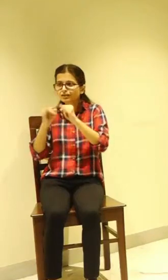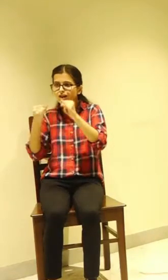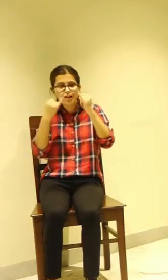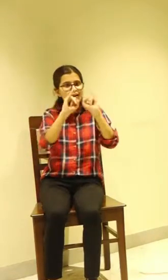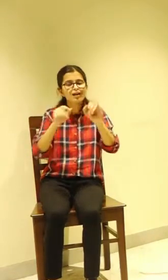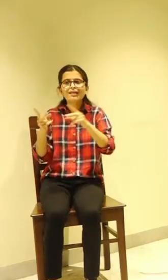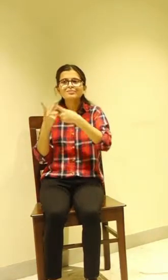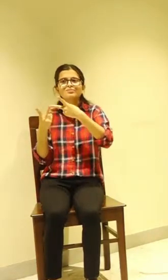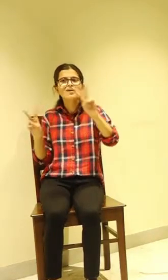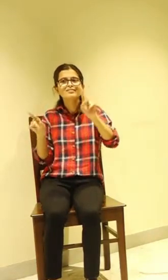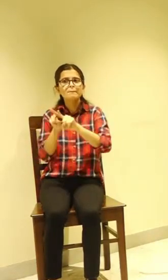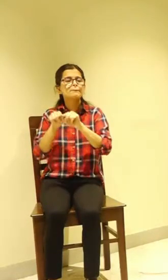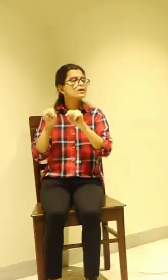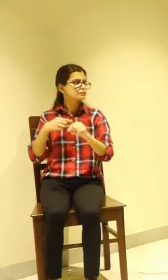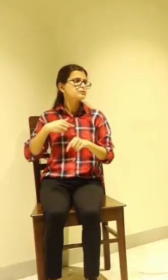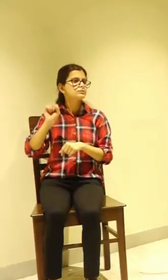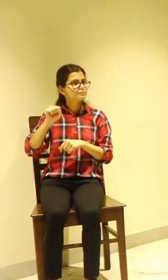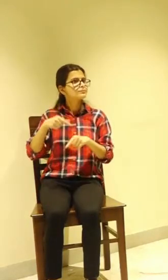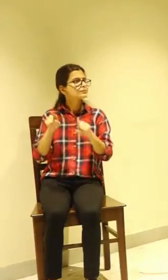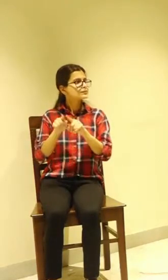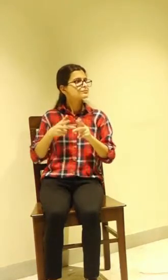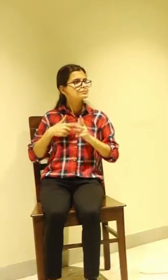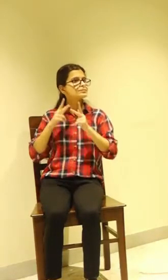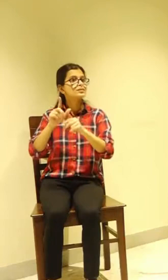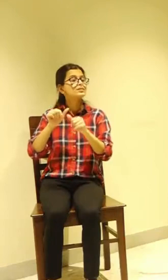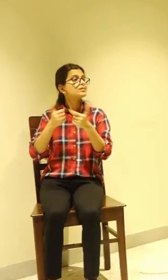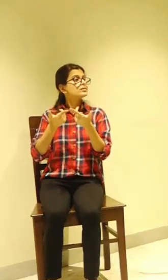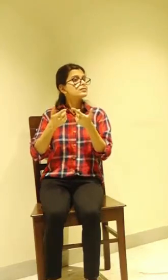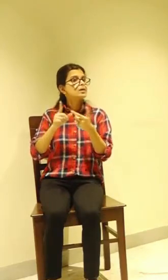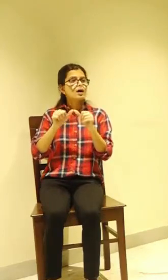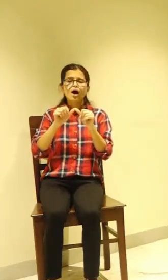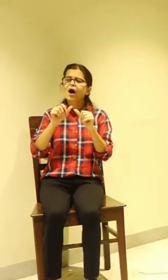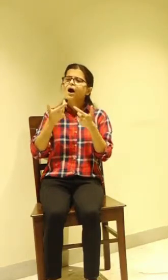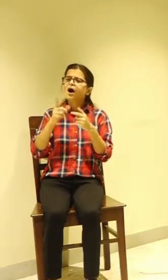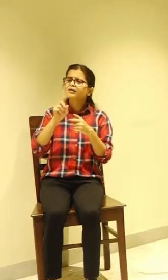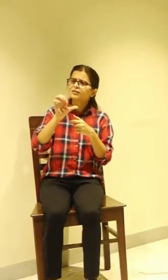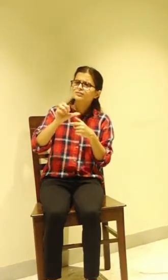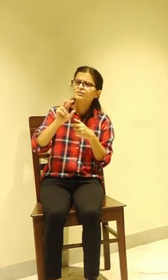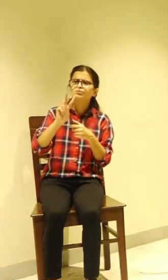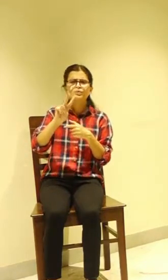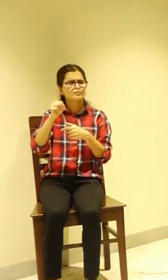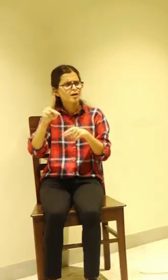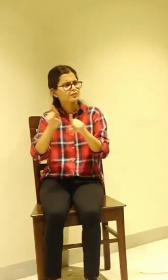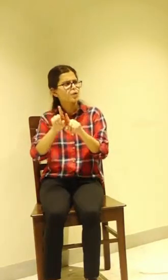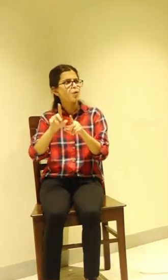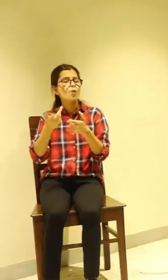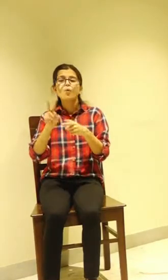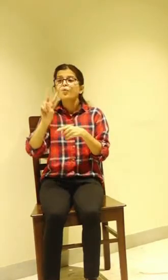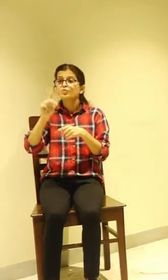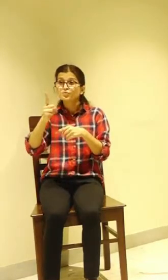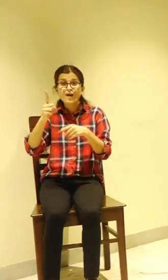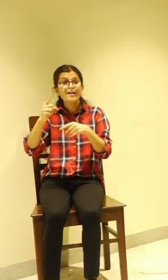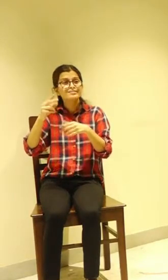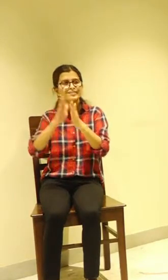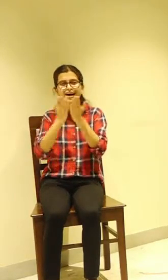why there were these several moves which were made. So one was to read 19 with 21. The other was to have a new reading of 21 itself,